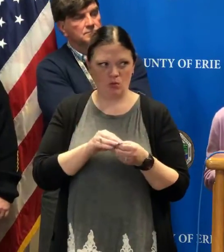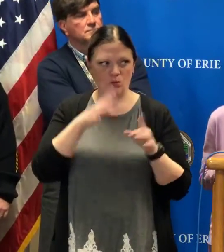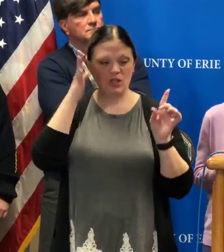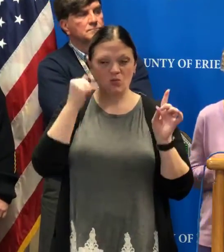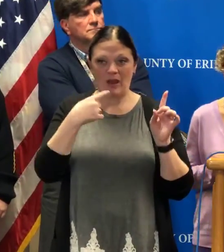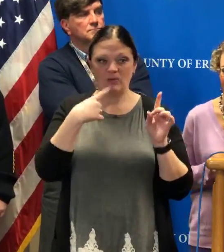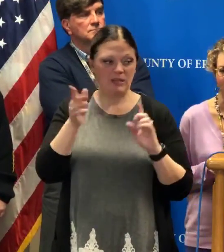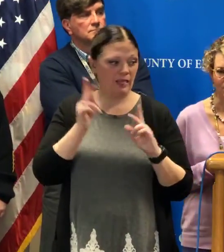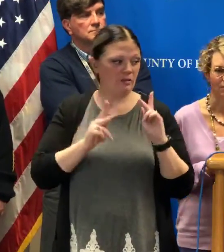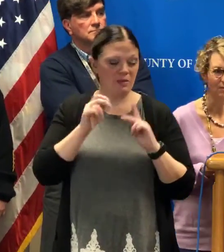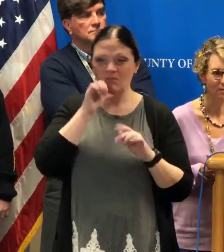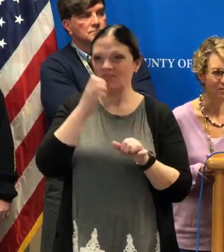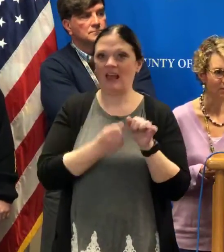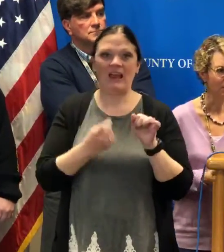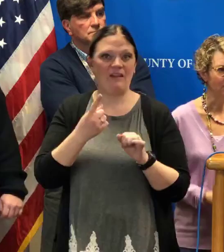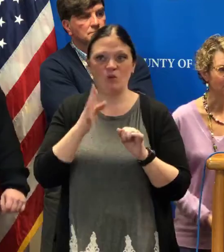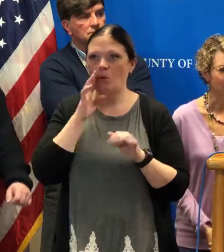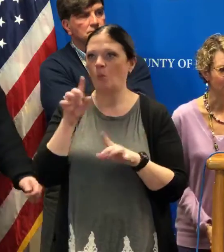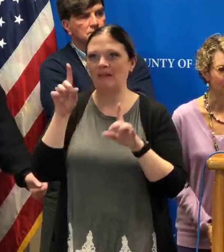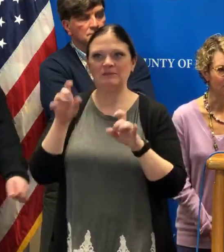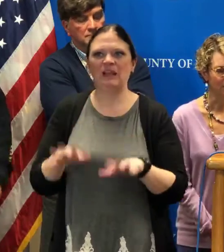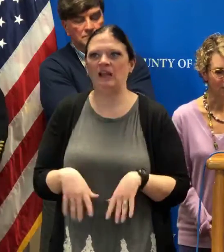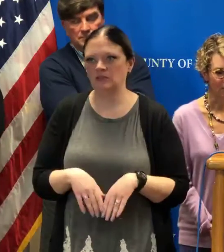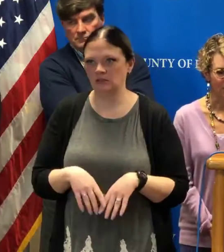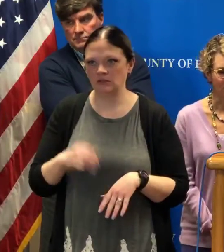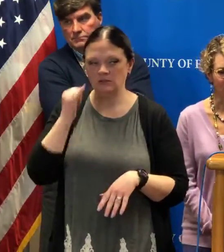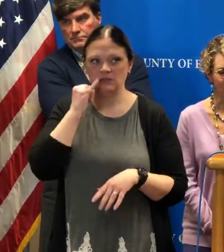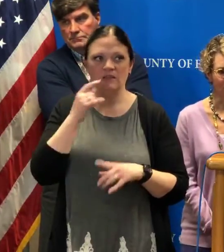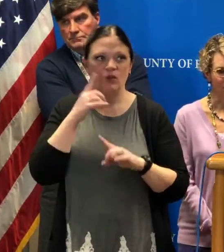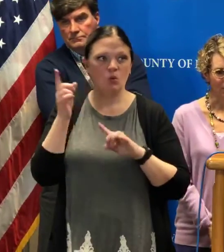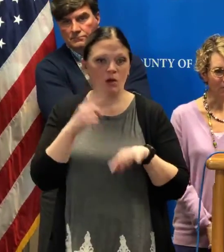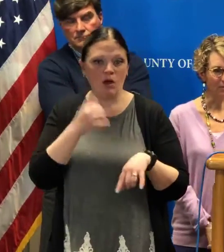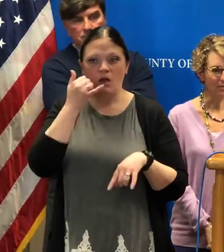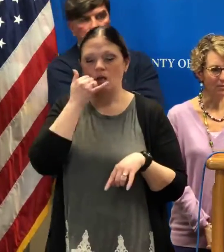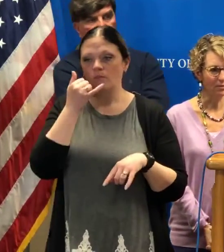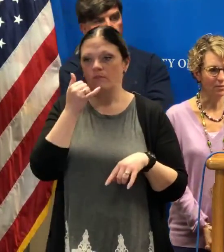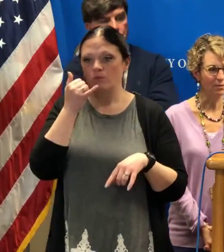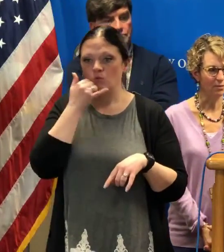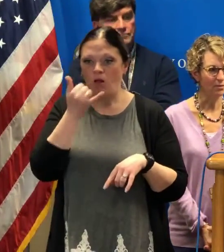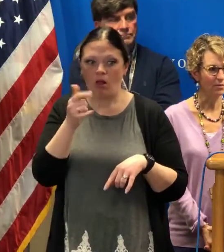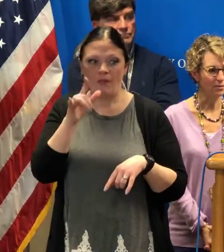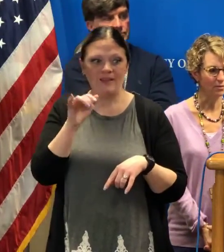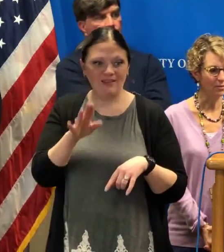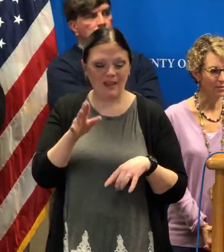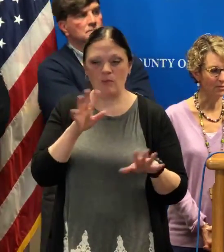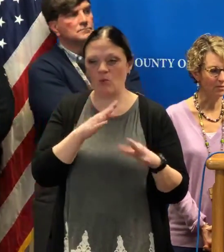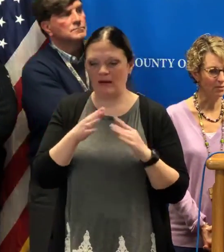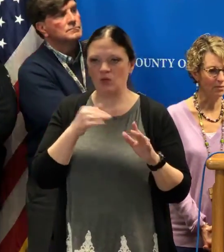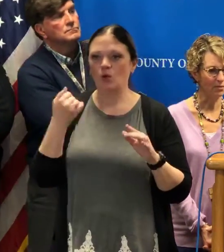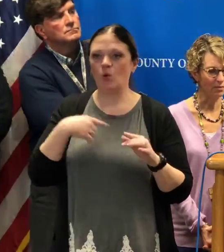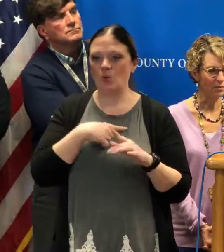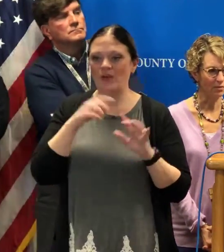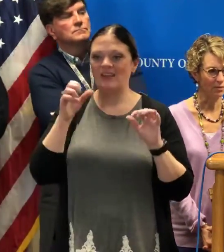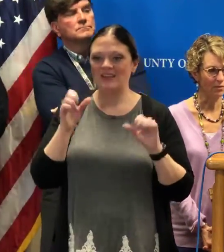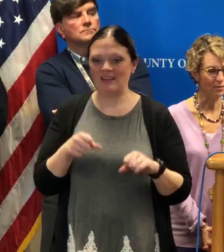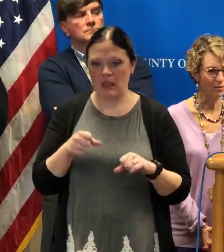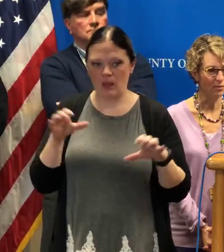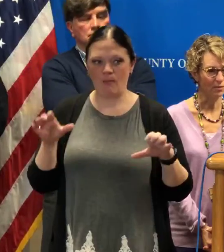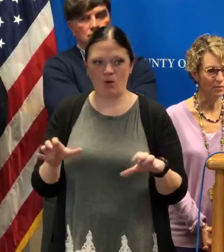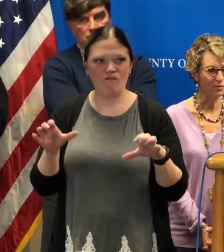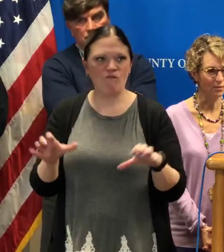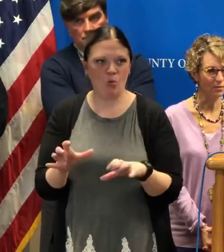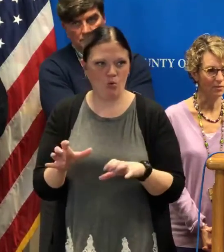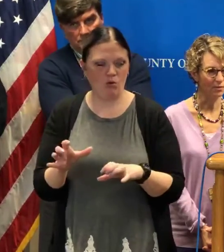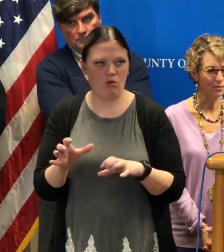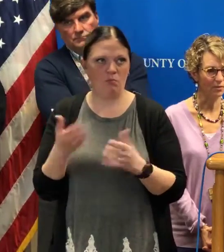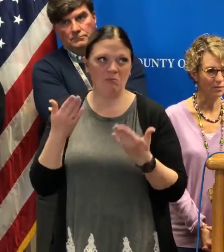folks, not everybody's going to get a test. And if you come and call to our public health lab, we have the ability to perform, and that is including, well, probably a